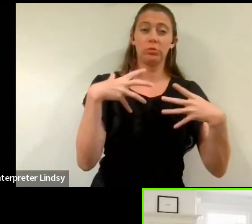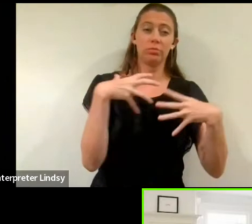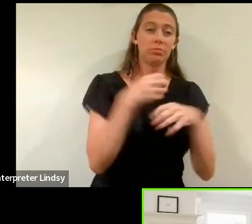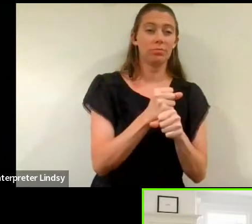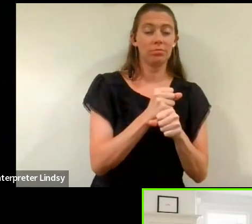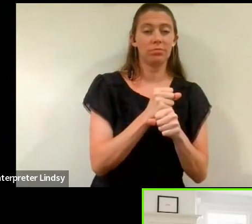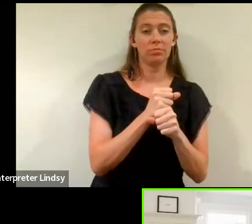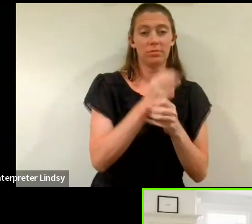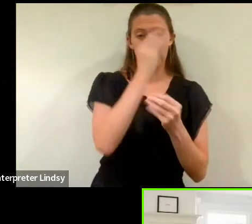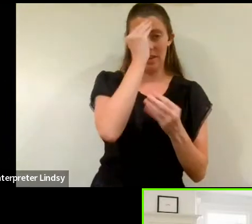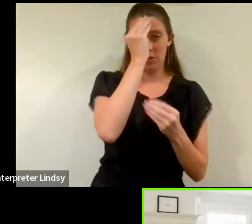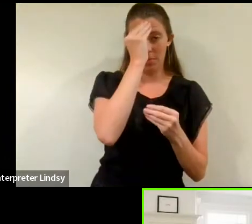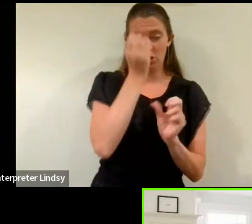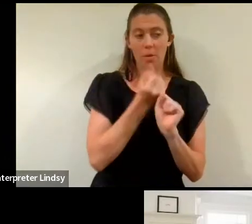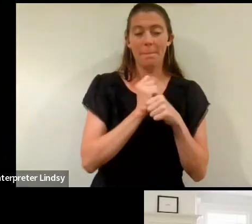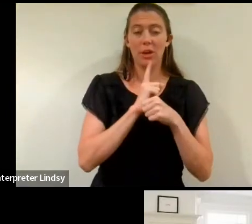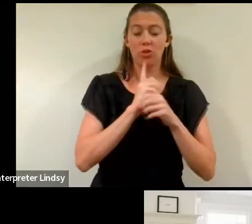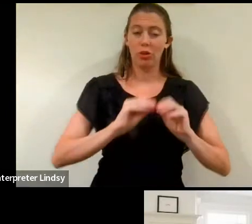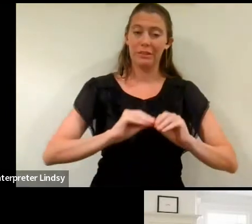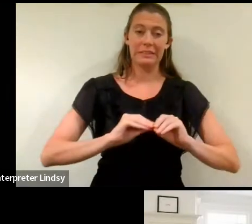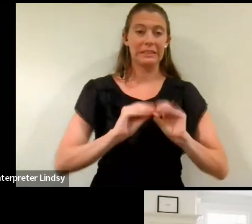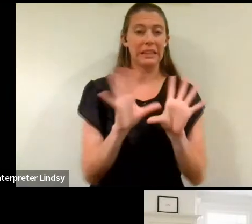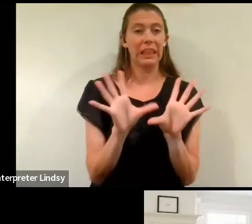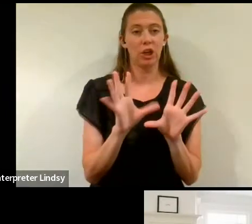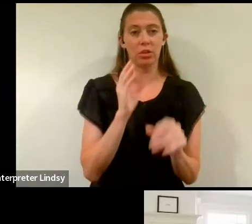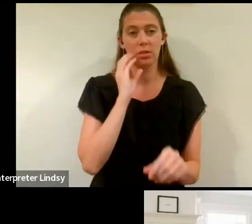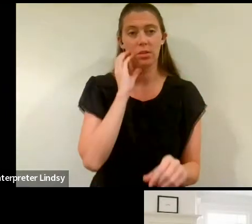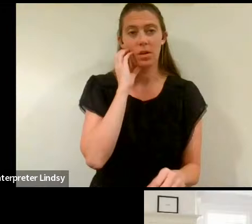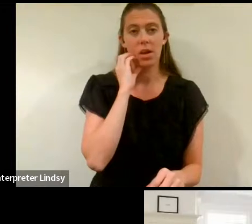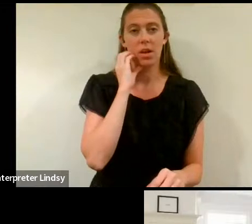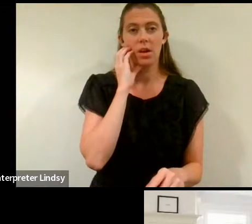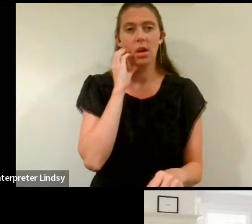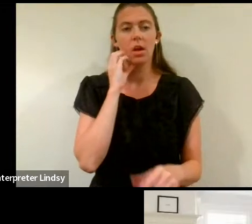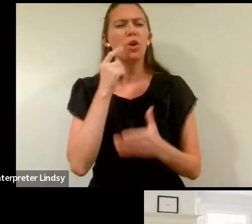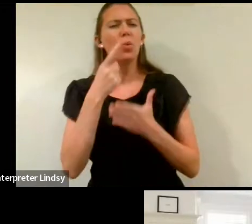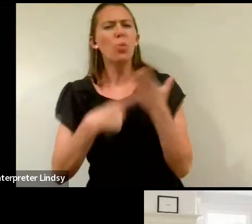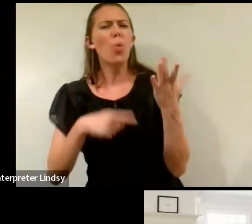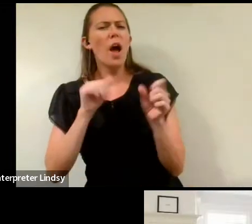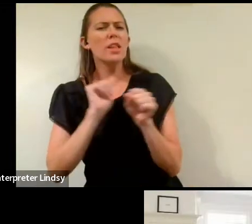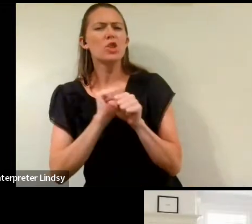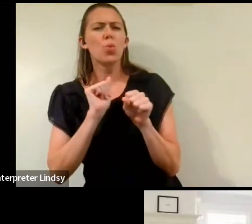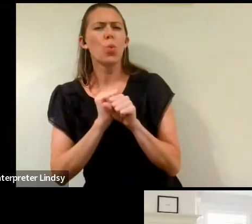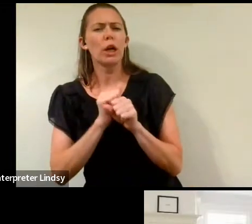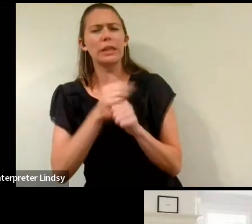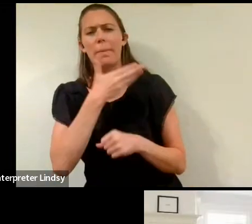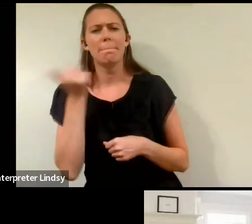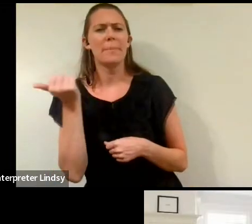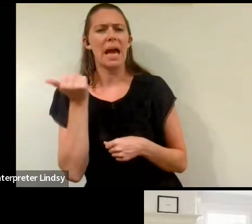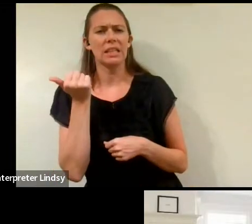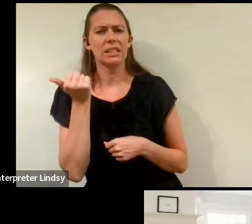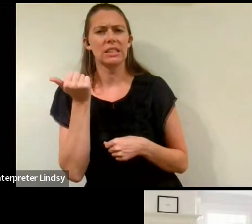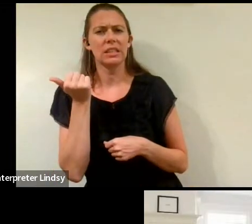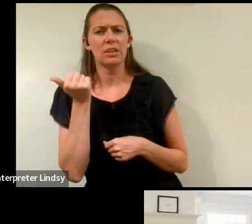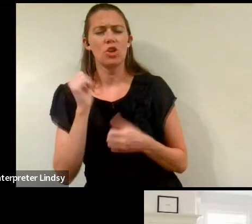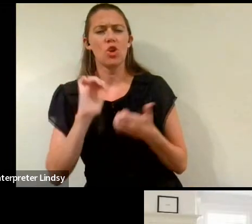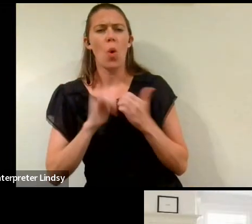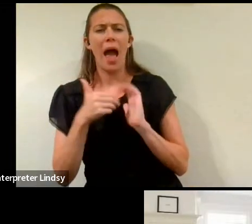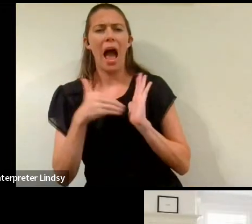board. Now, what has worked the best, and over how many times does that one work better than the other one?